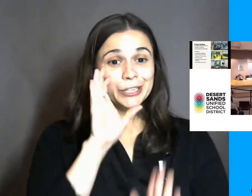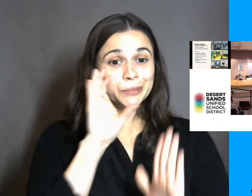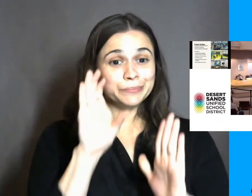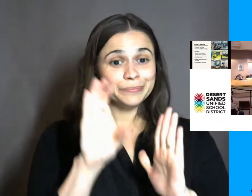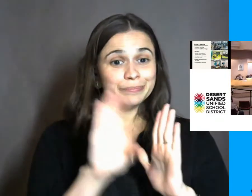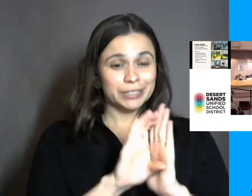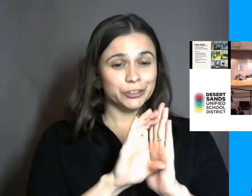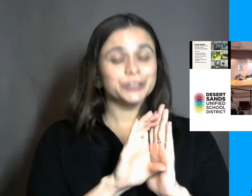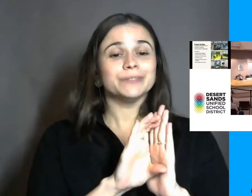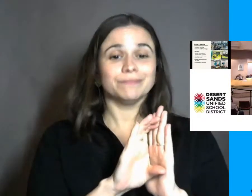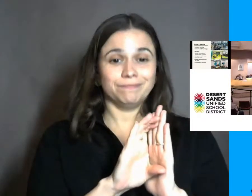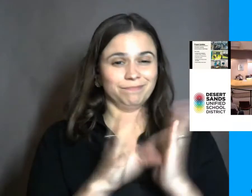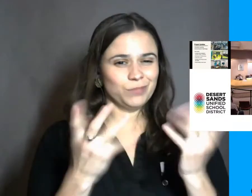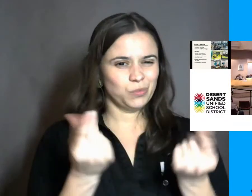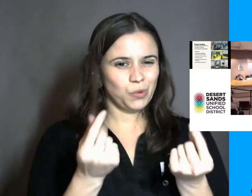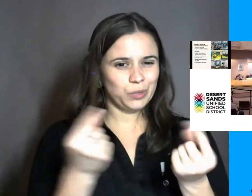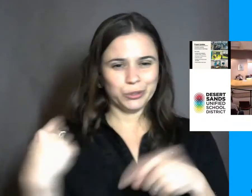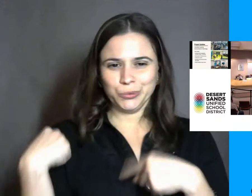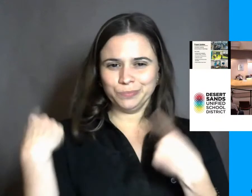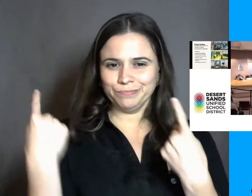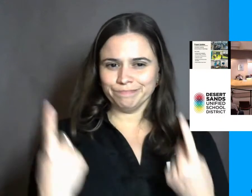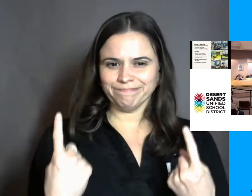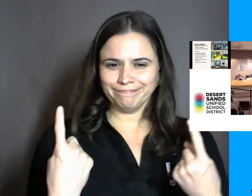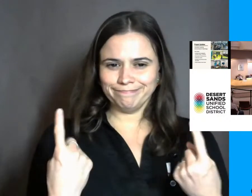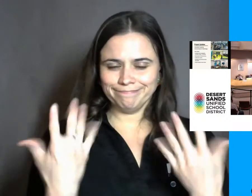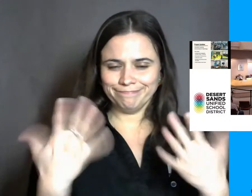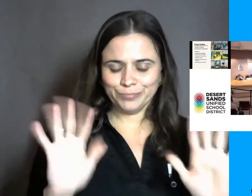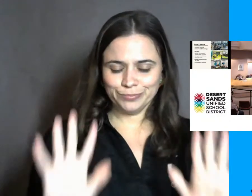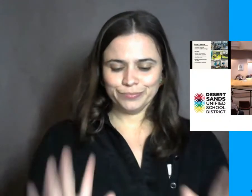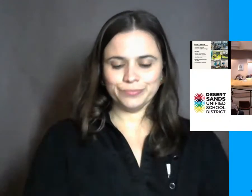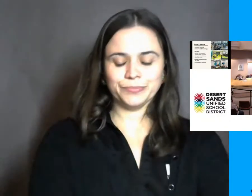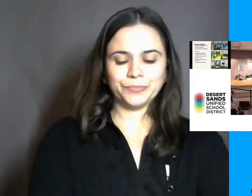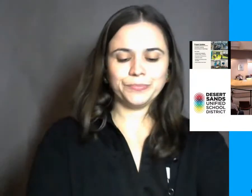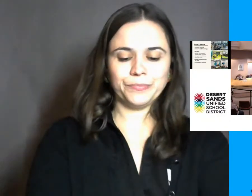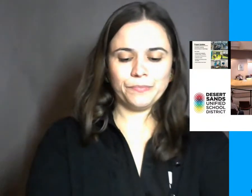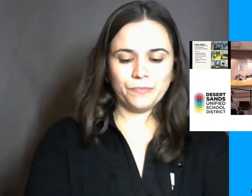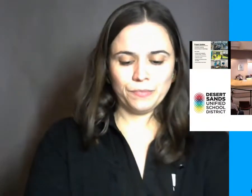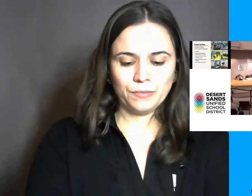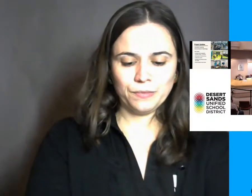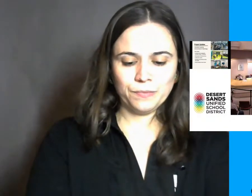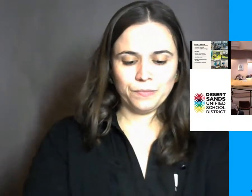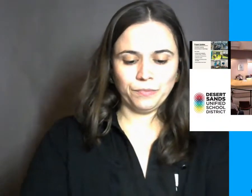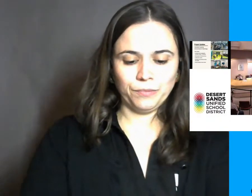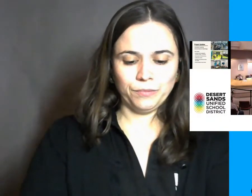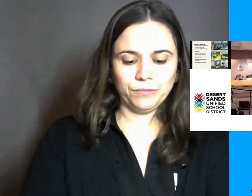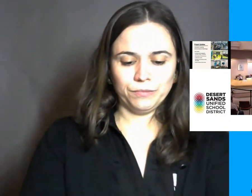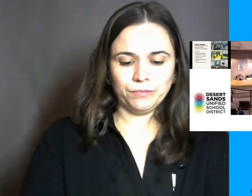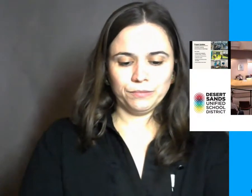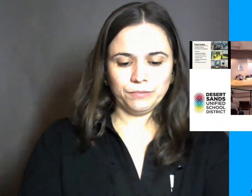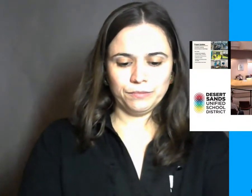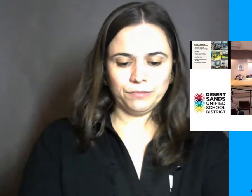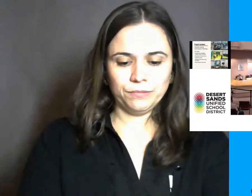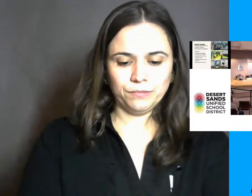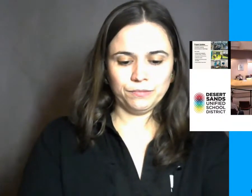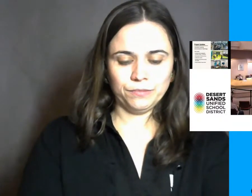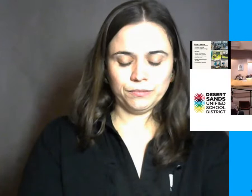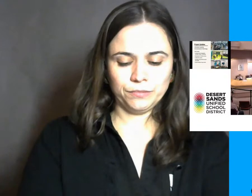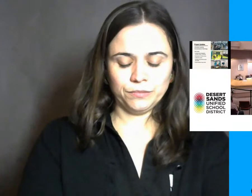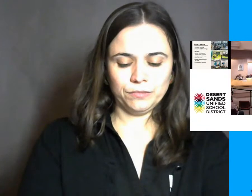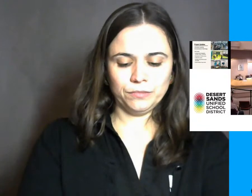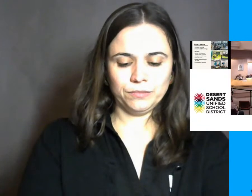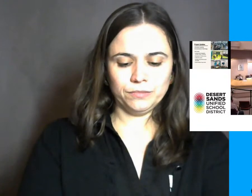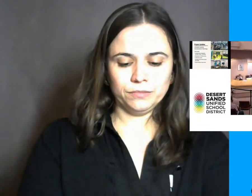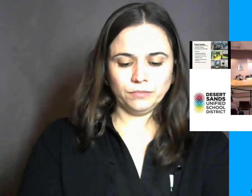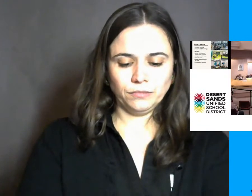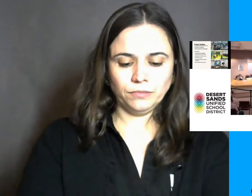the Oliphant Elementary School, and then the Kennedy Elementary School. And so continuing that, one of the things we